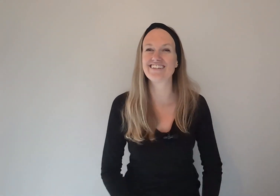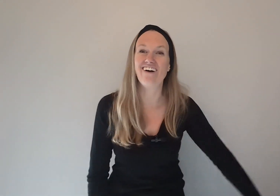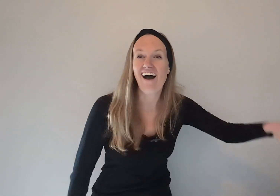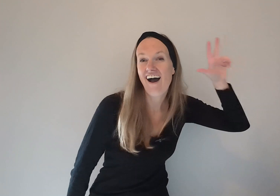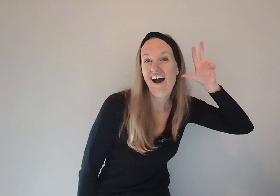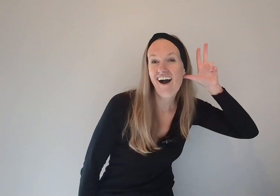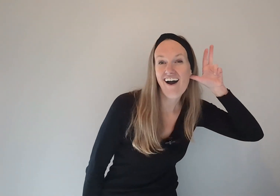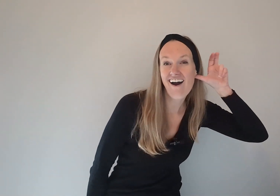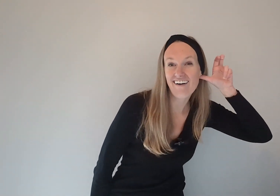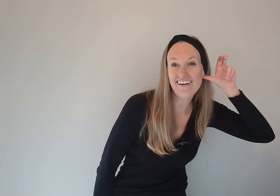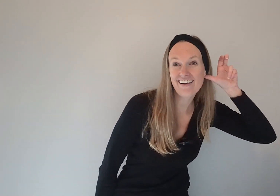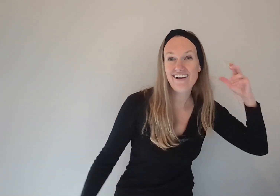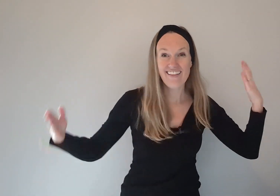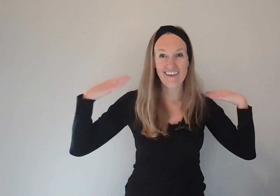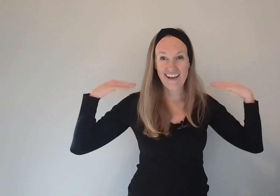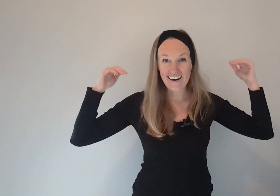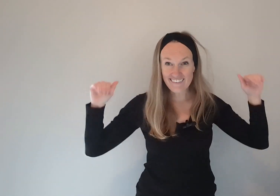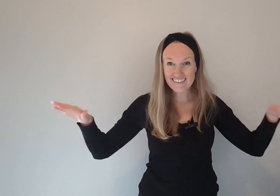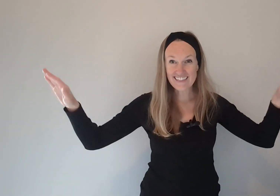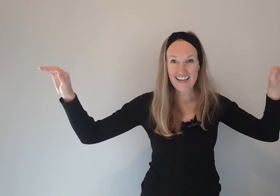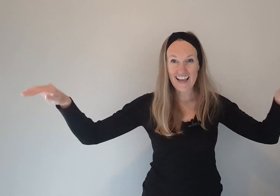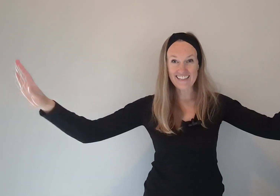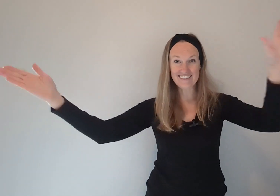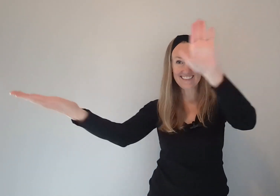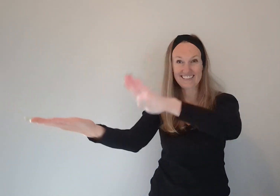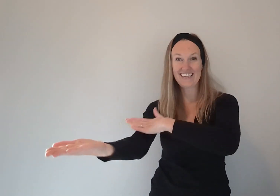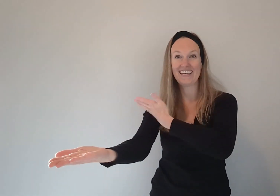so hark the herald angels sing,